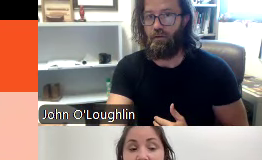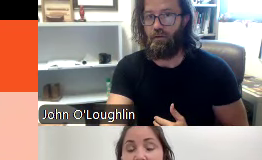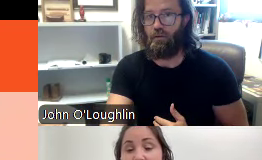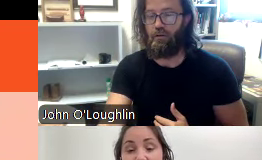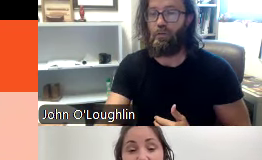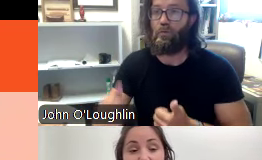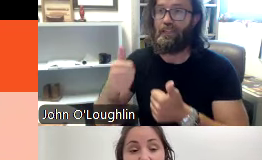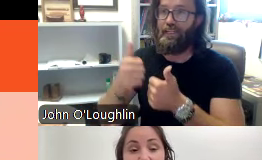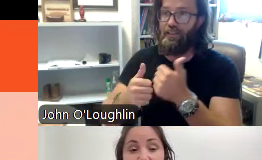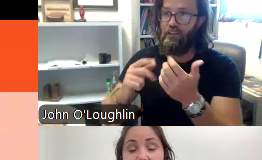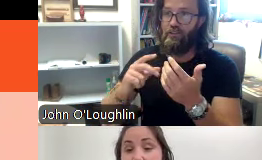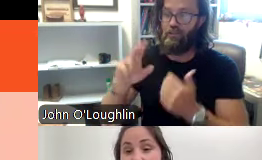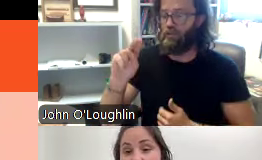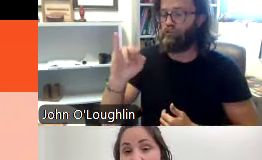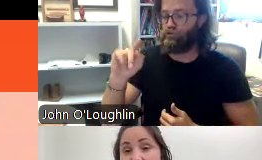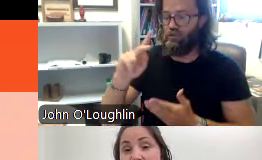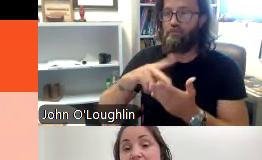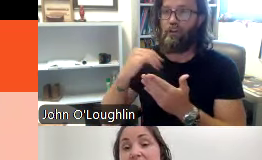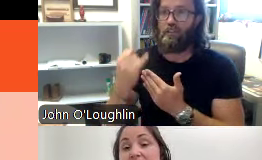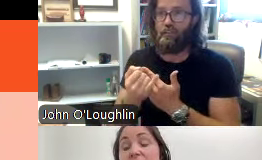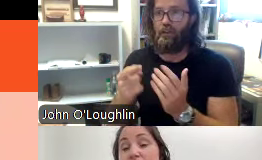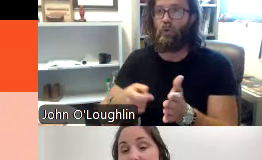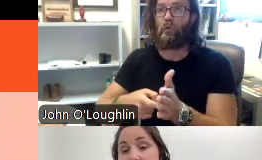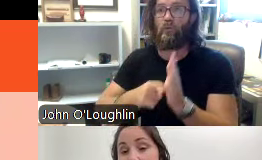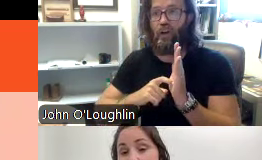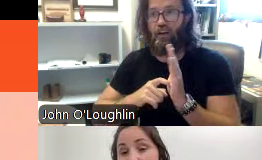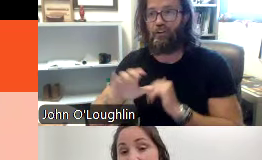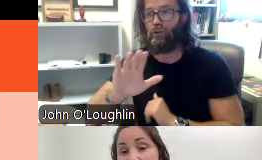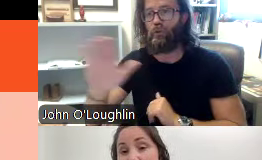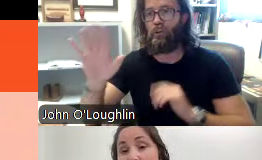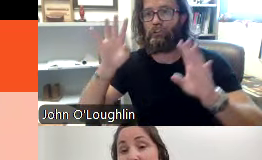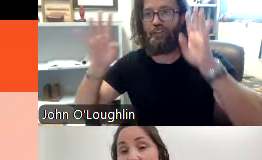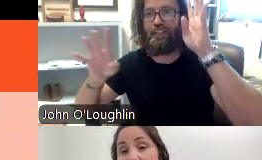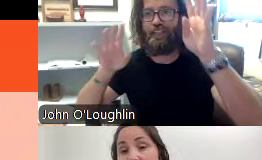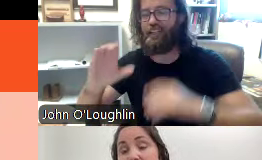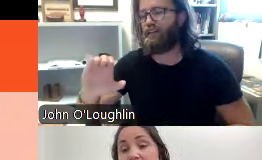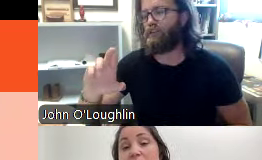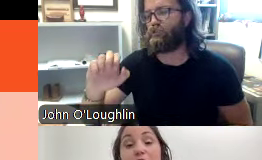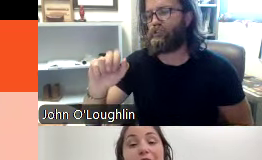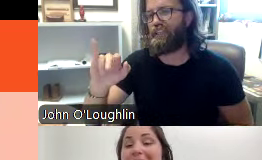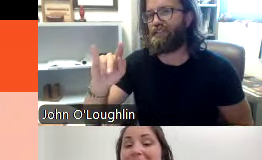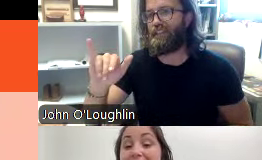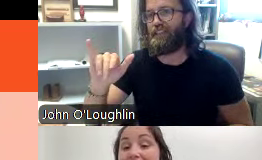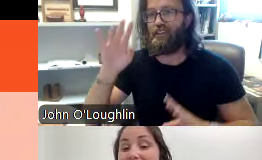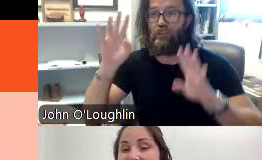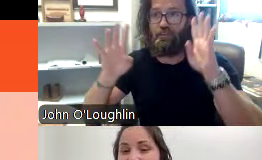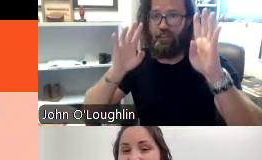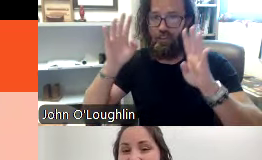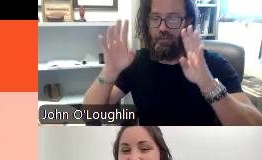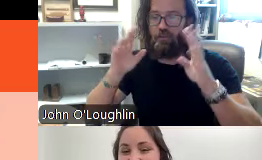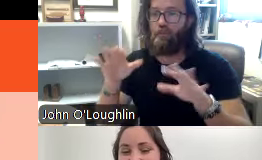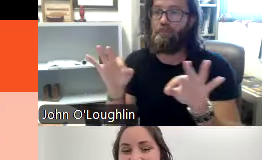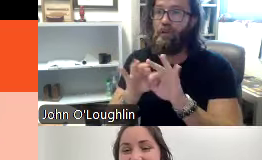Here is the list of the instructions for the project. Each unit project requires your creativity,